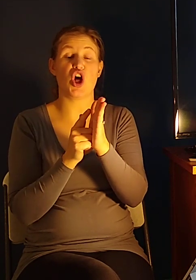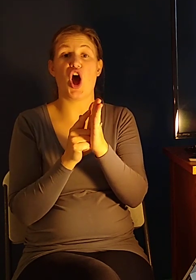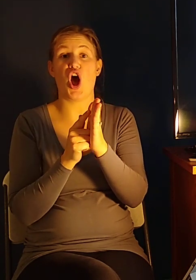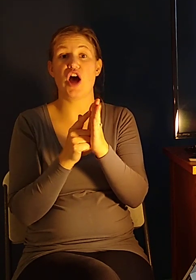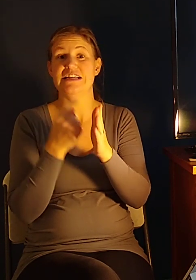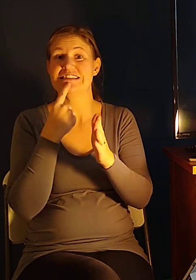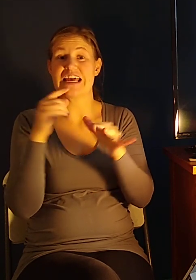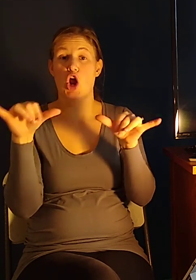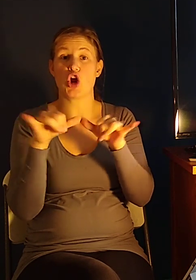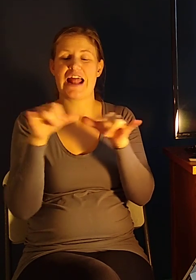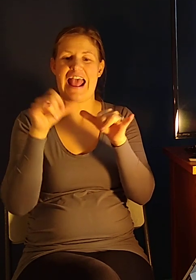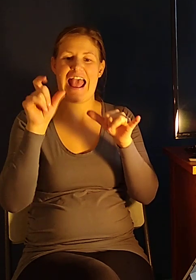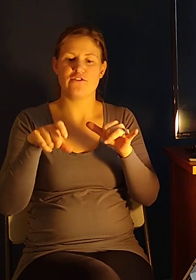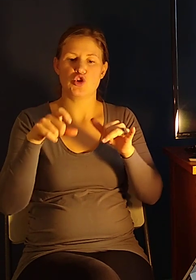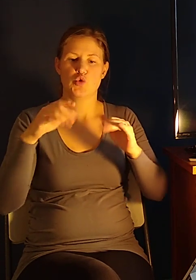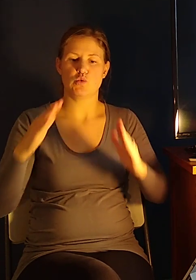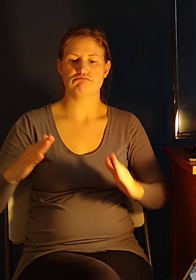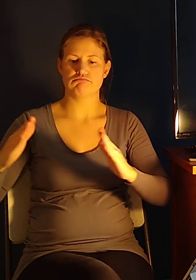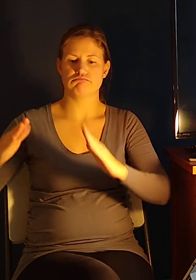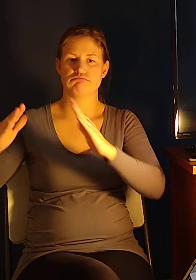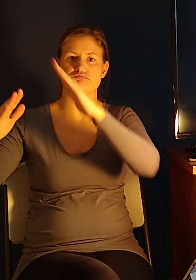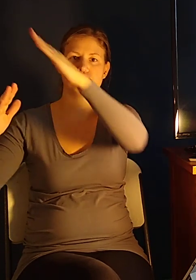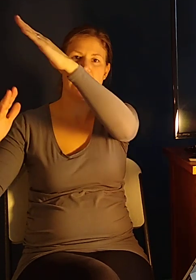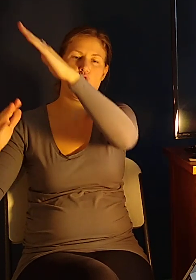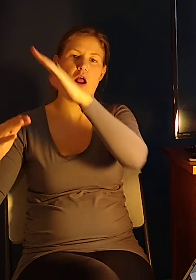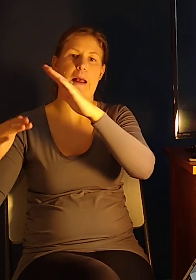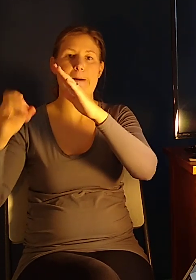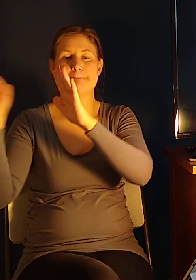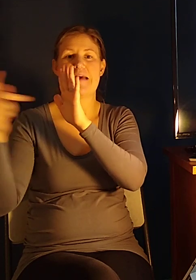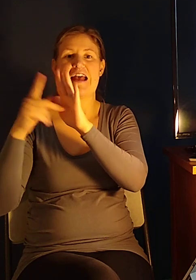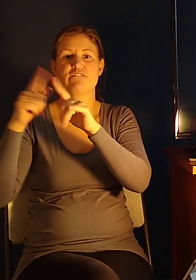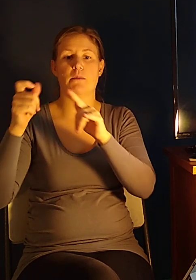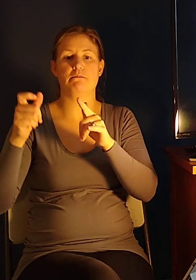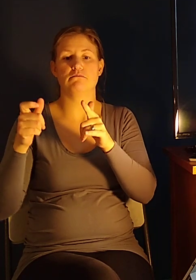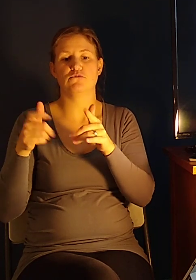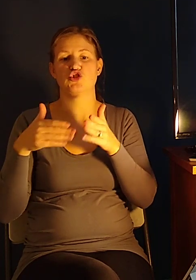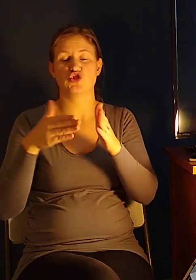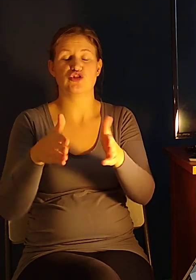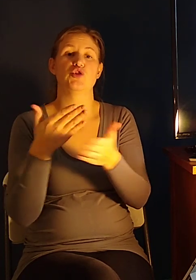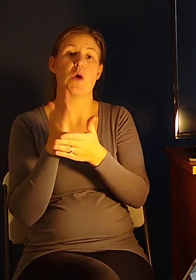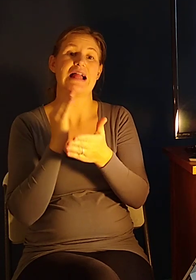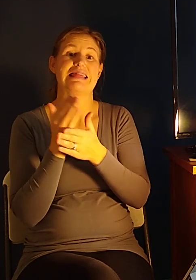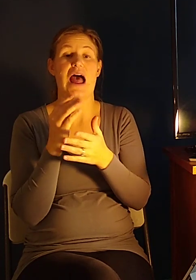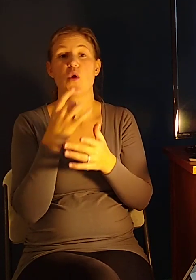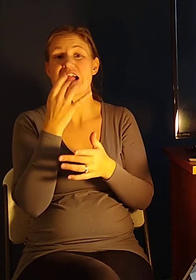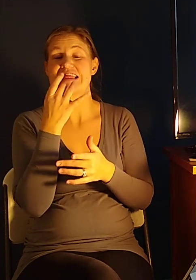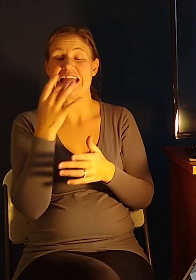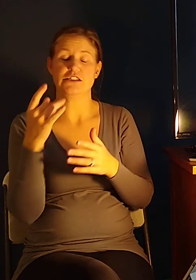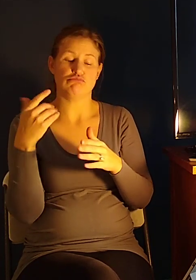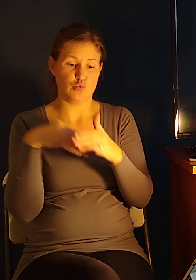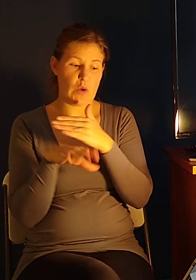structures back from the street to allow sunlight to enter what were quickly becoming these incredible